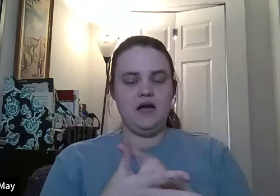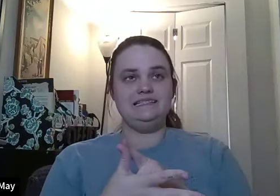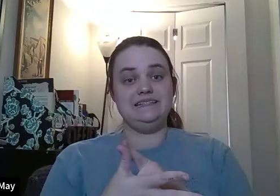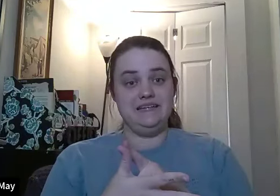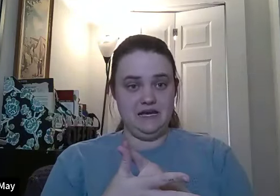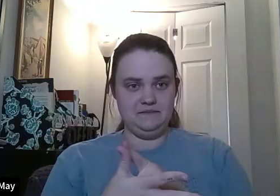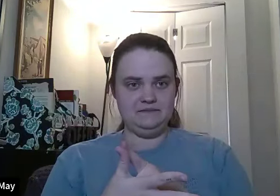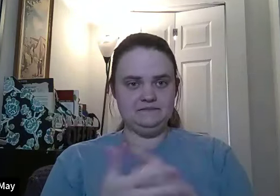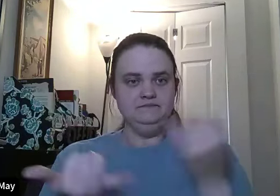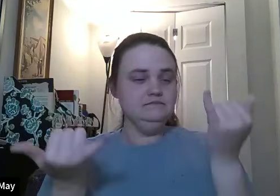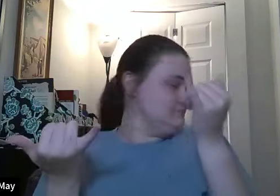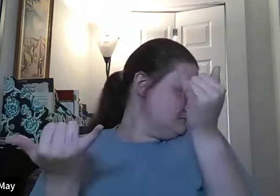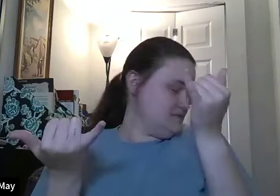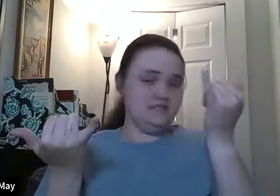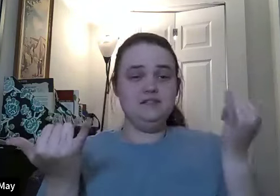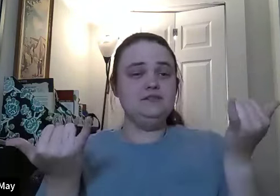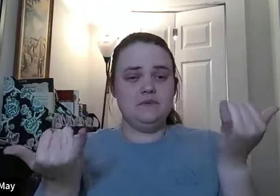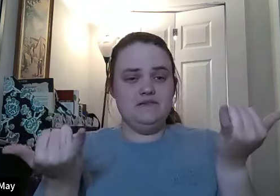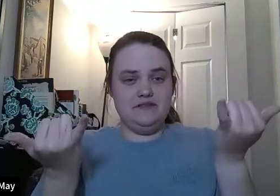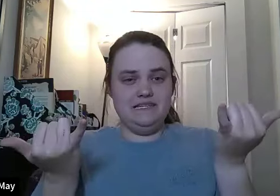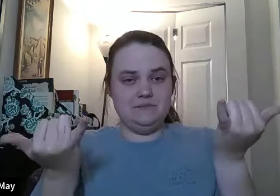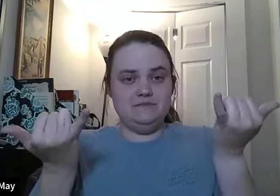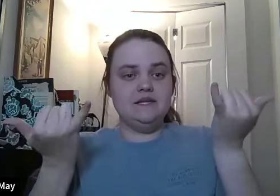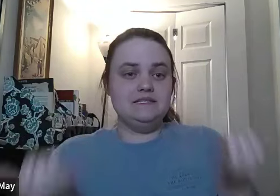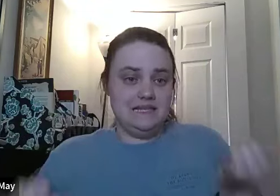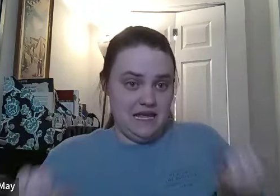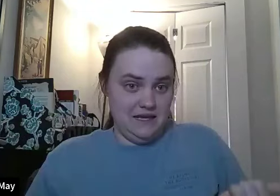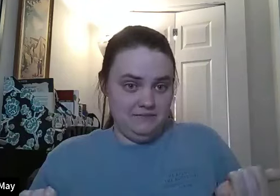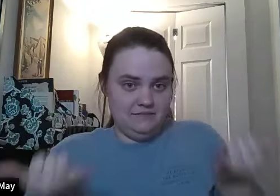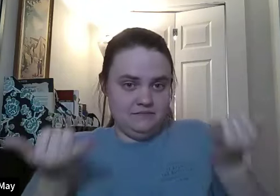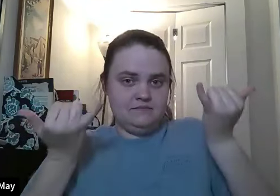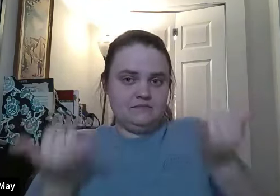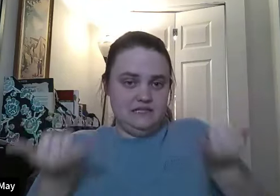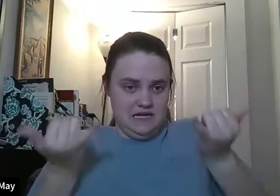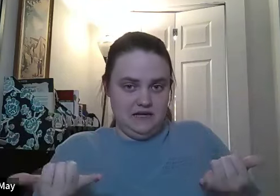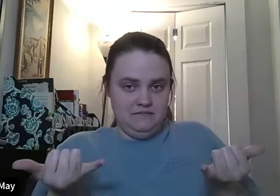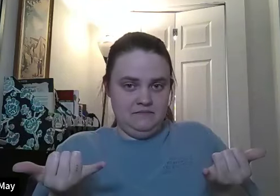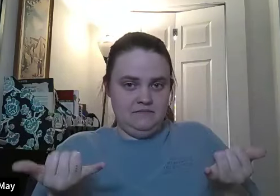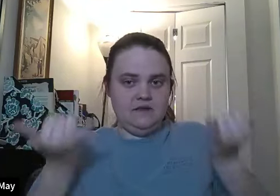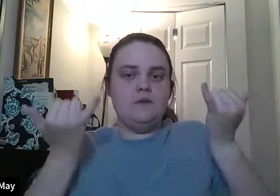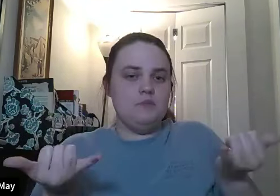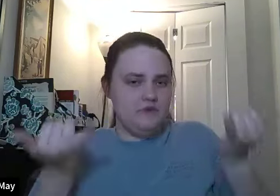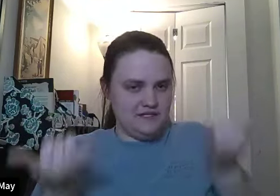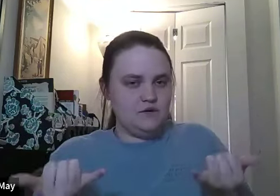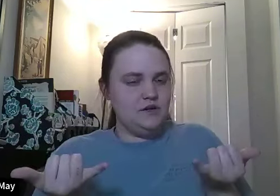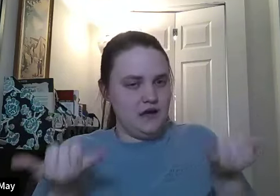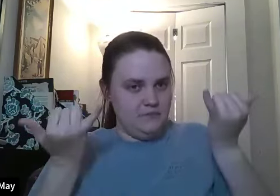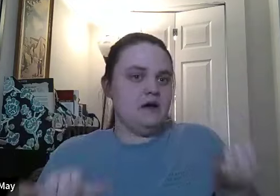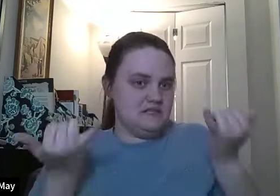had today. Excuse me, I'm gonna have all these hiccups. Today, today. And remember, this one you have the bouncing